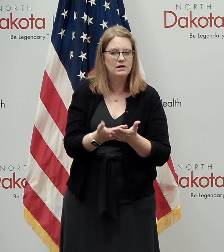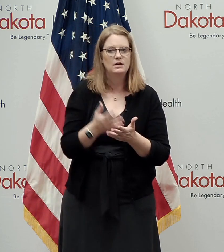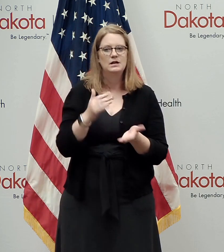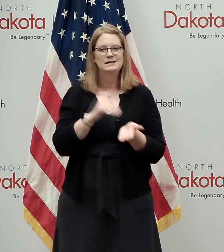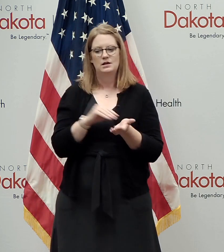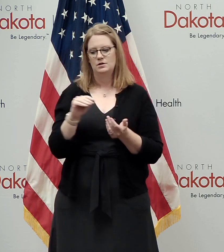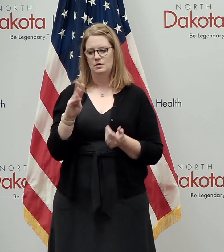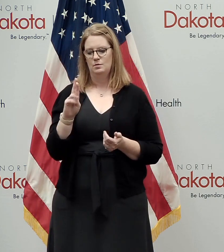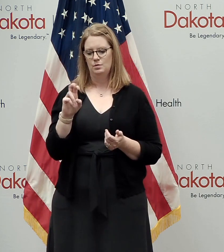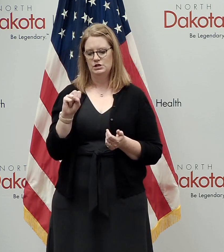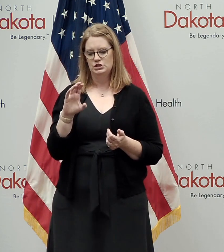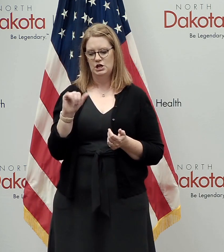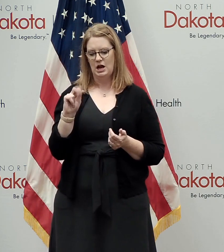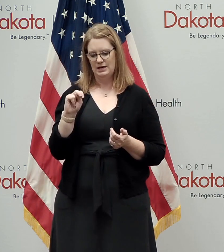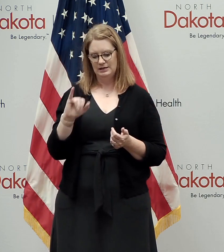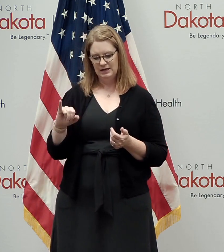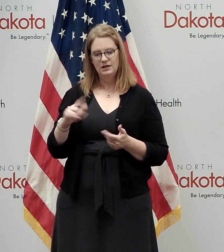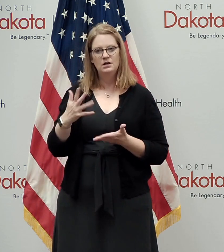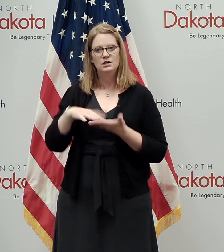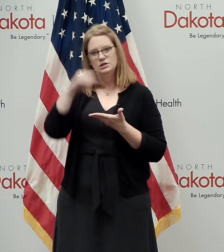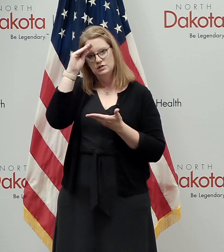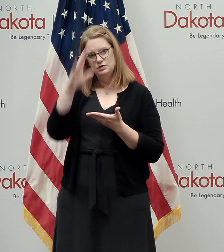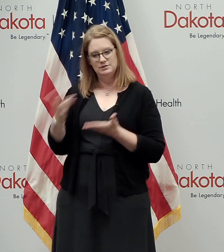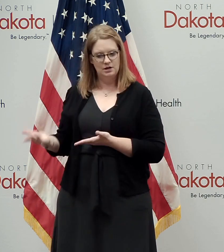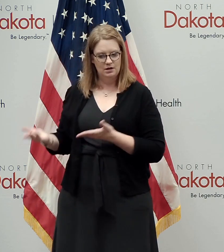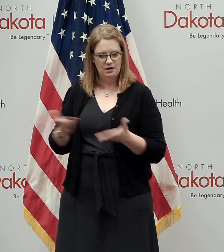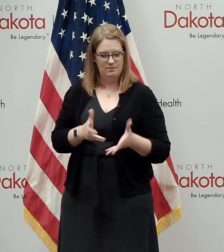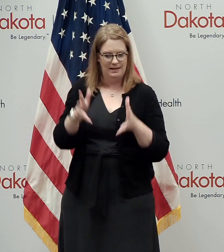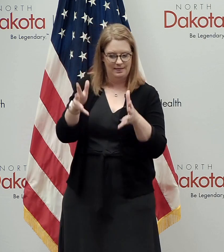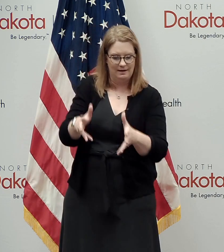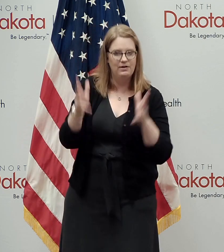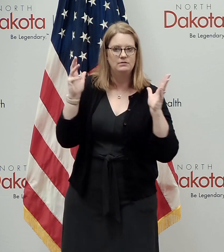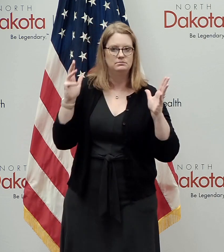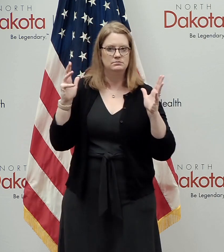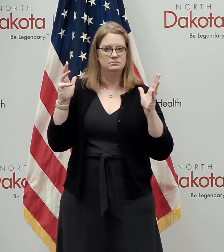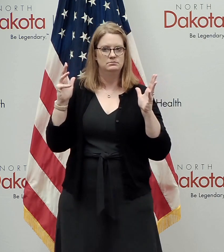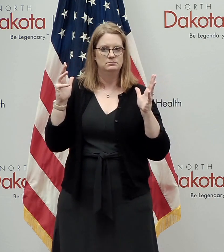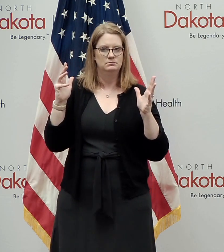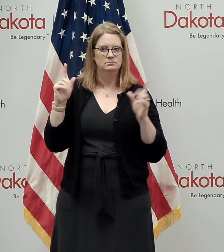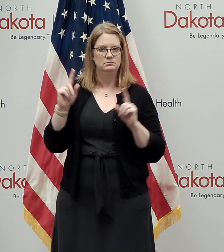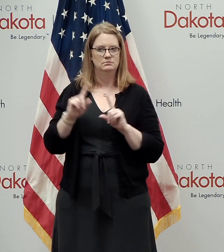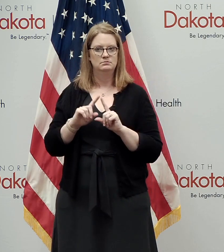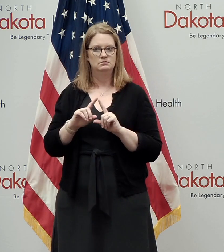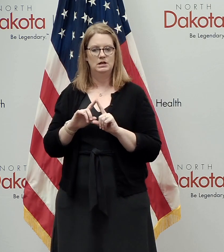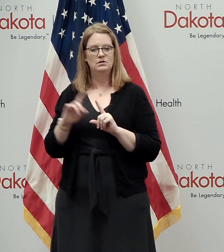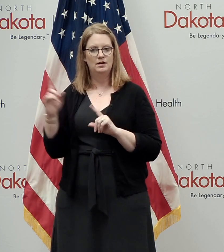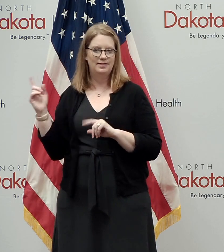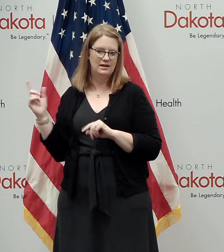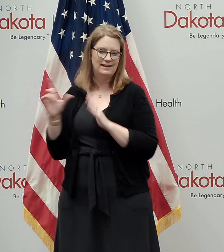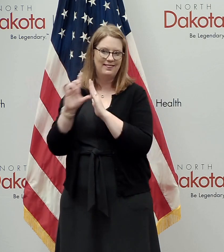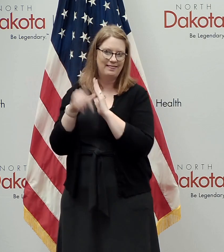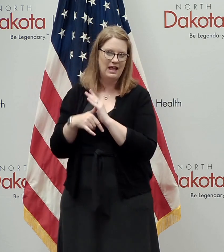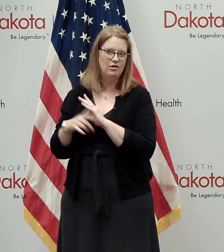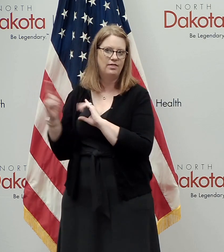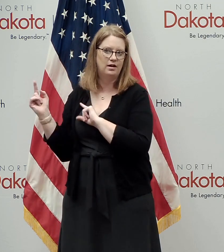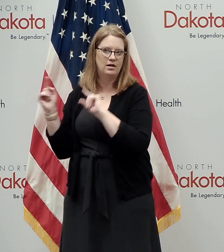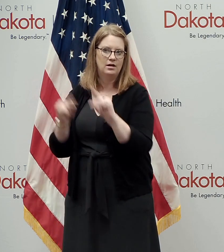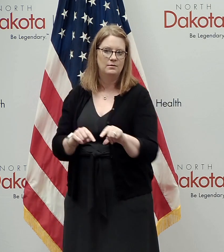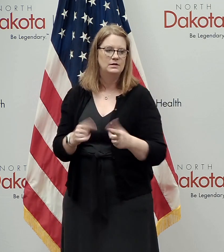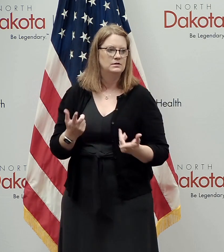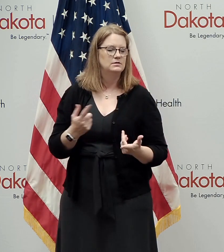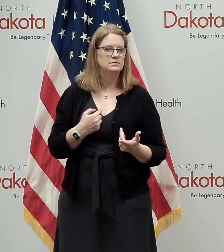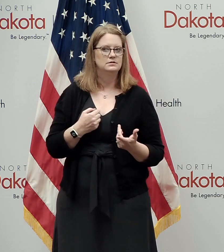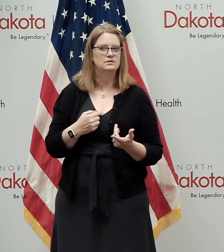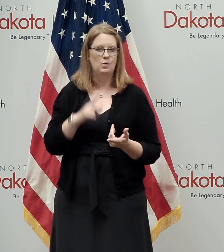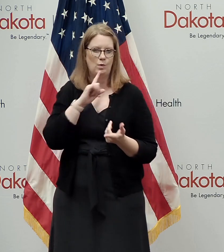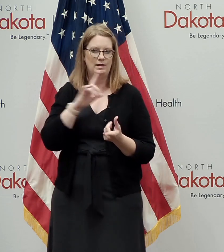Bershani that students are coming in, dropping stuff off ahead of time. Then they'll come back and actually roll in later. So we keep reducing the density.